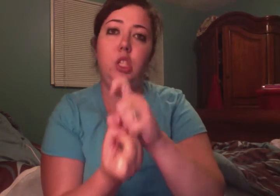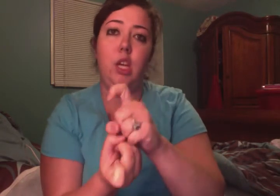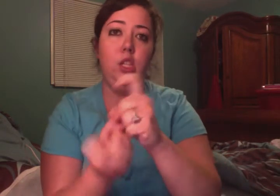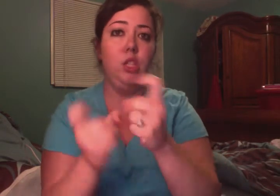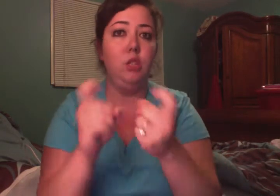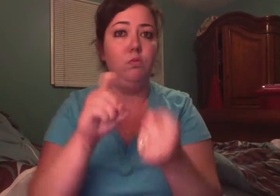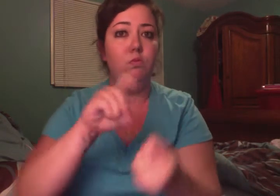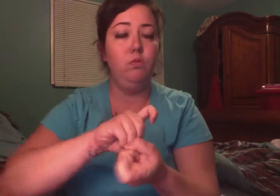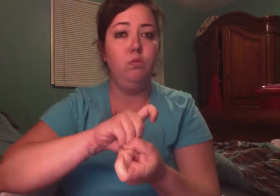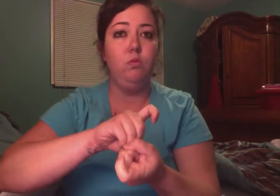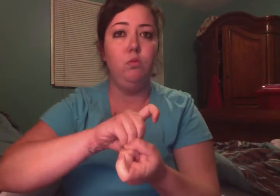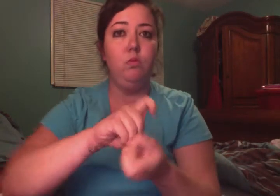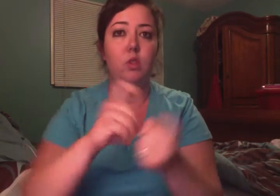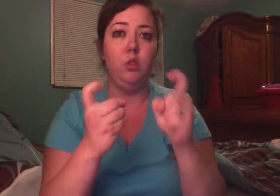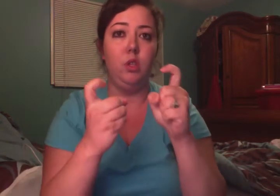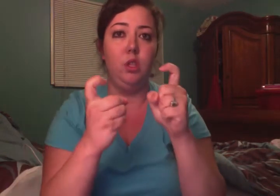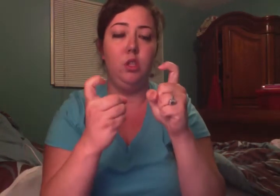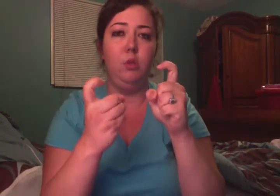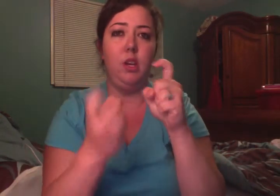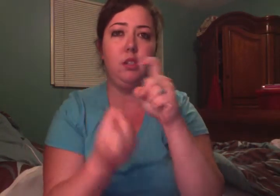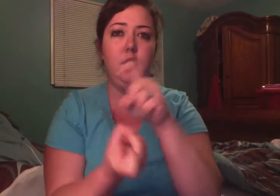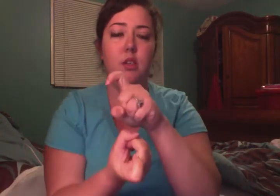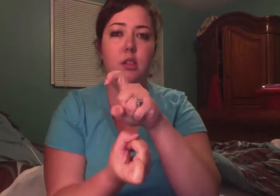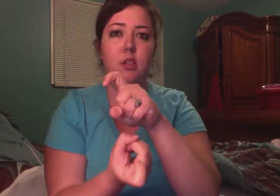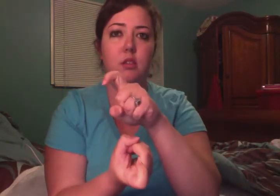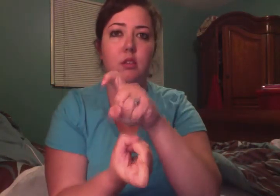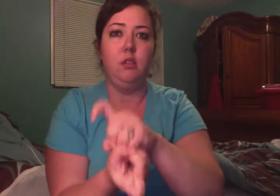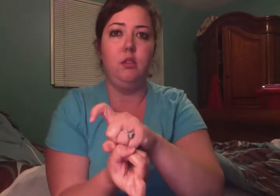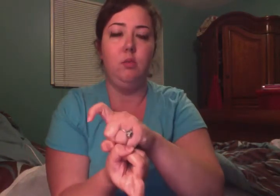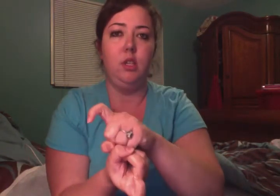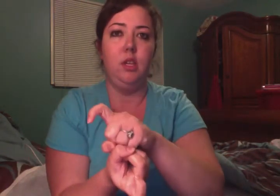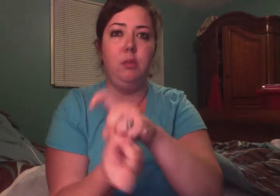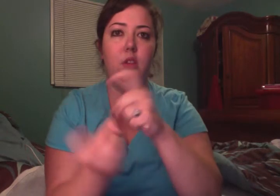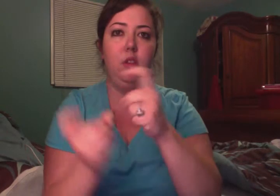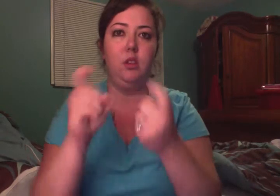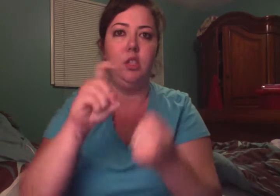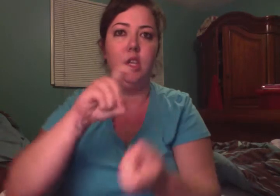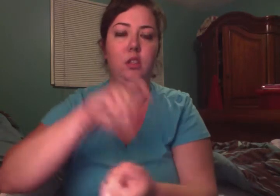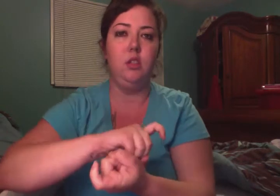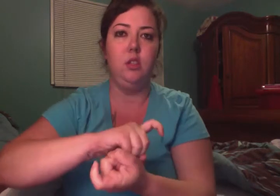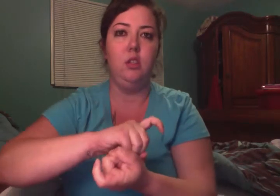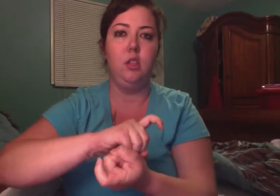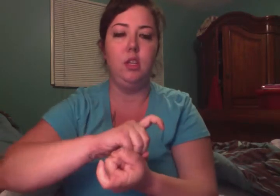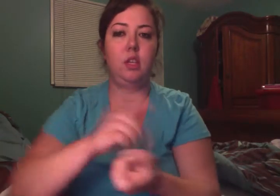change. So like the 2X kind of, and then one on top of the other, and then change like this.